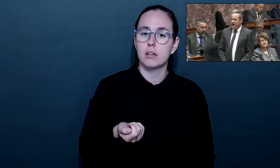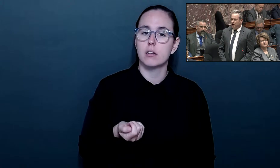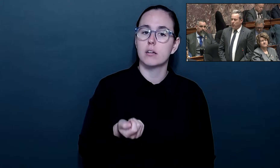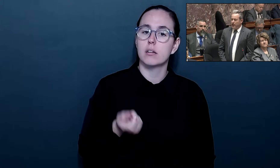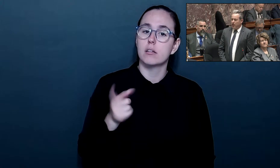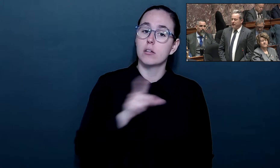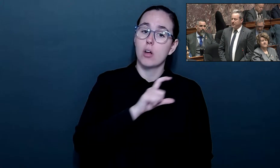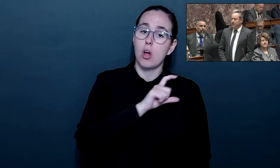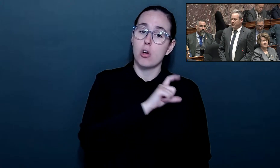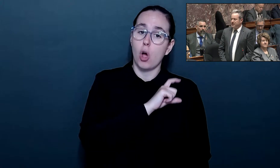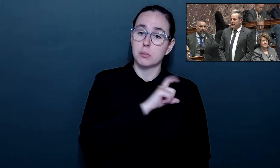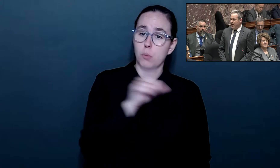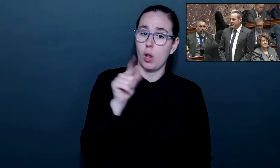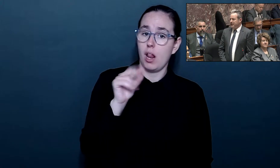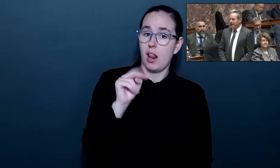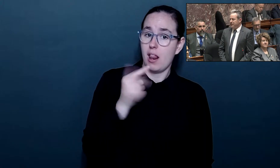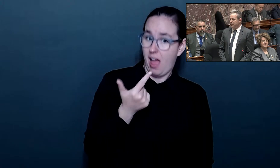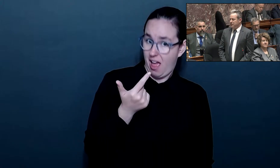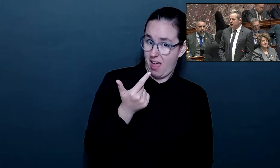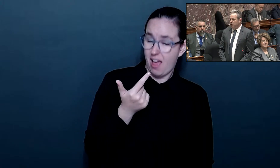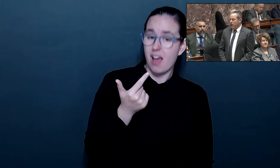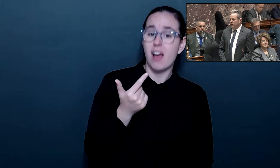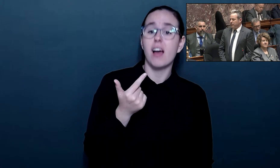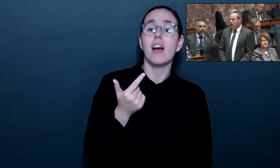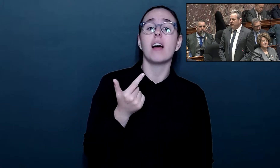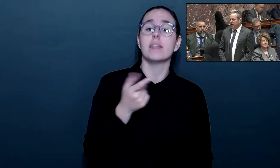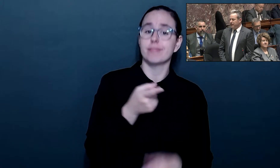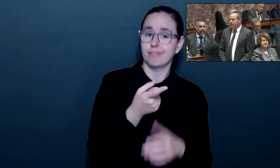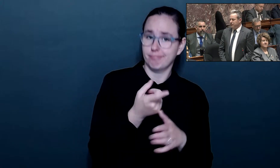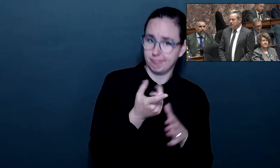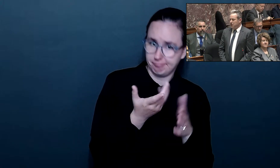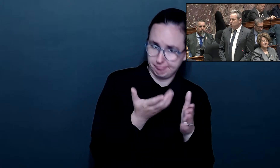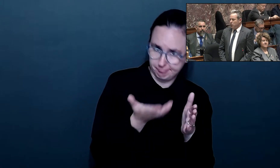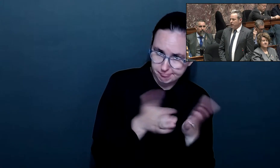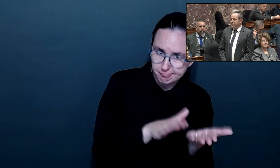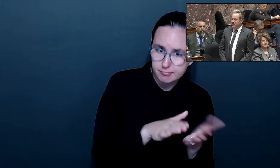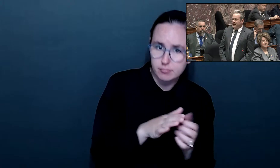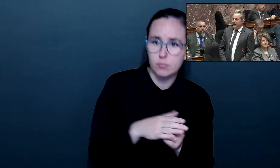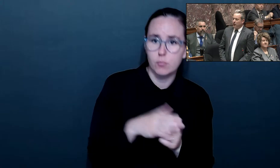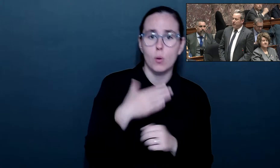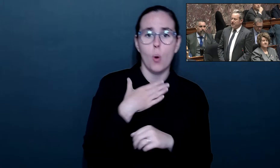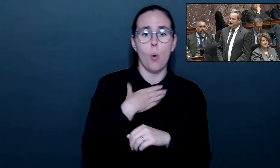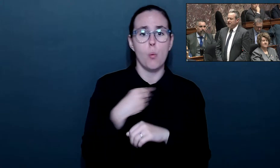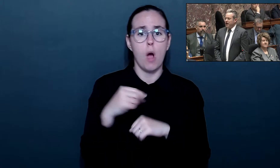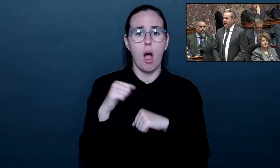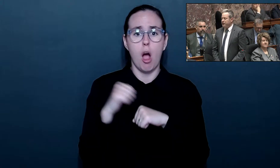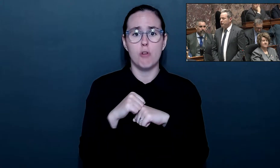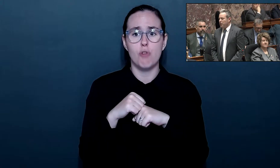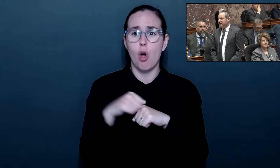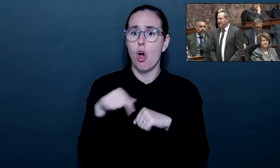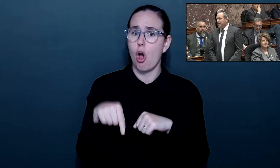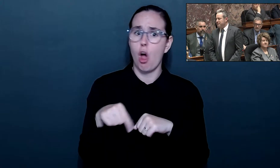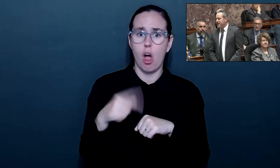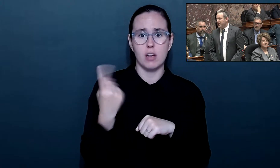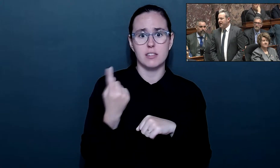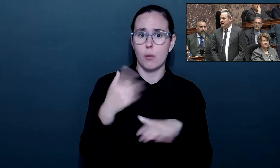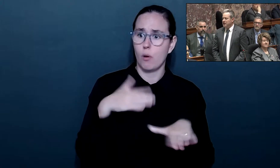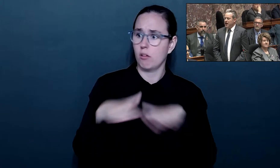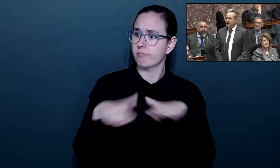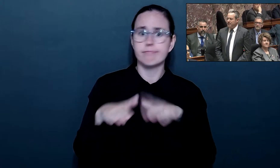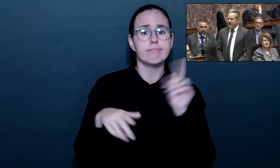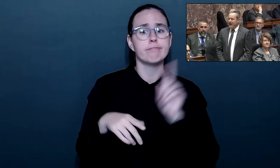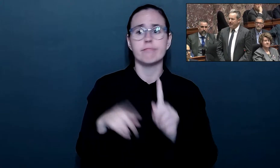We've seen in White Rock somebody stabbed to death on the White Rock Promenade. We've seen an elderly senior have their door kicked in at